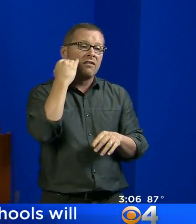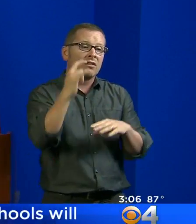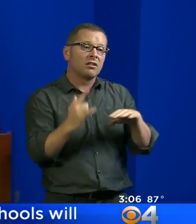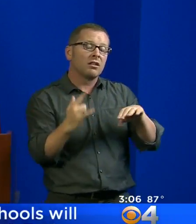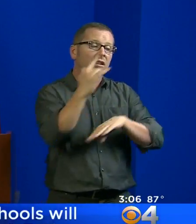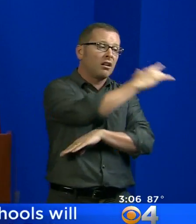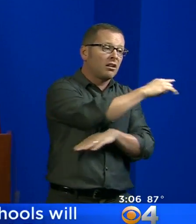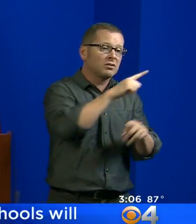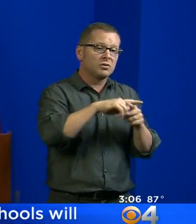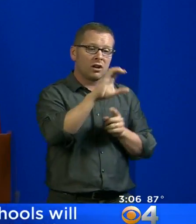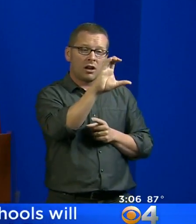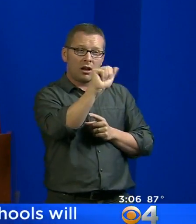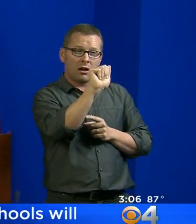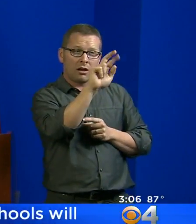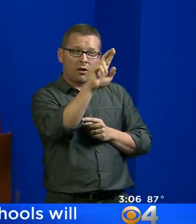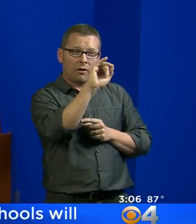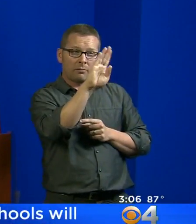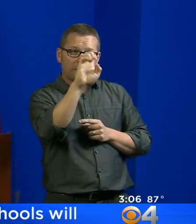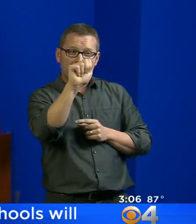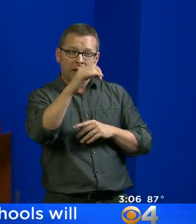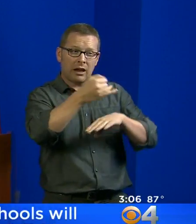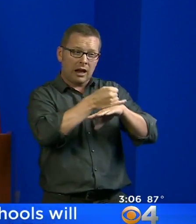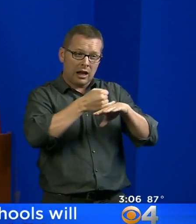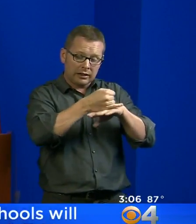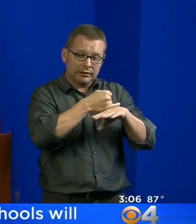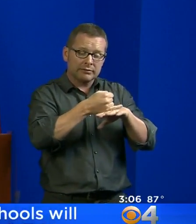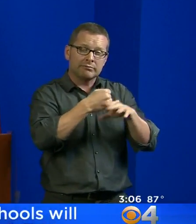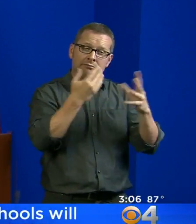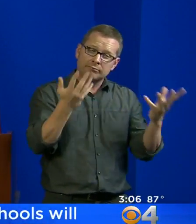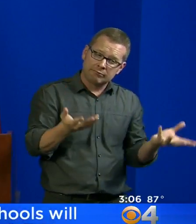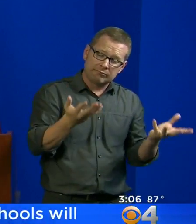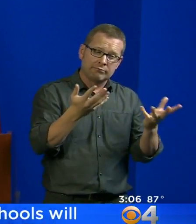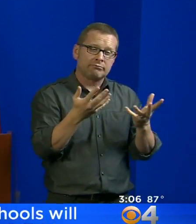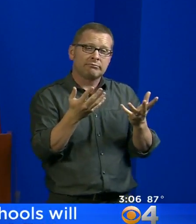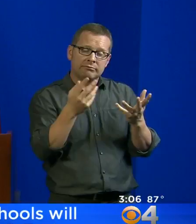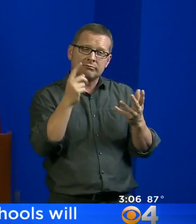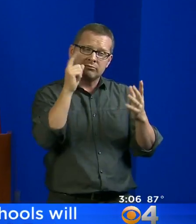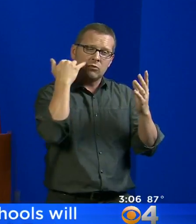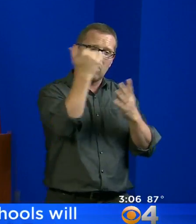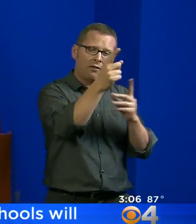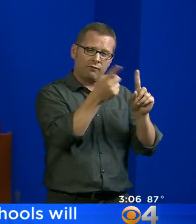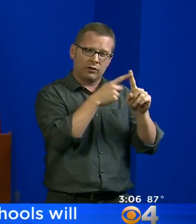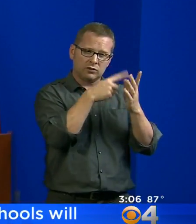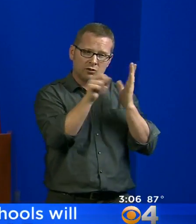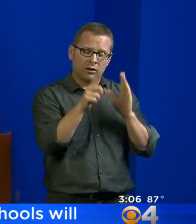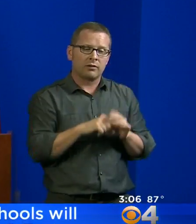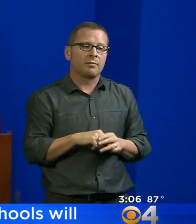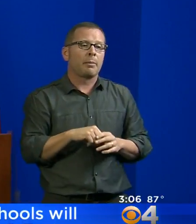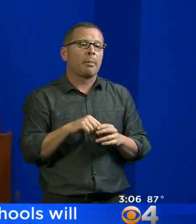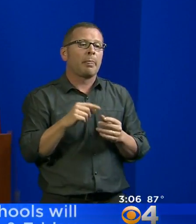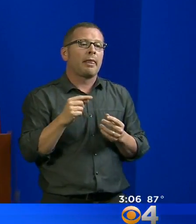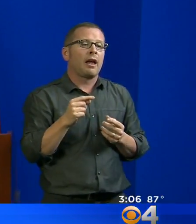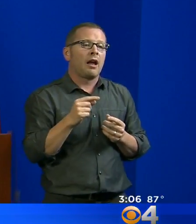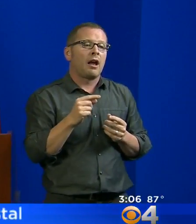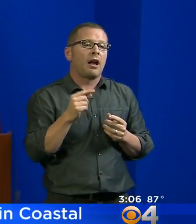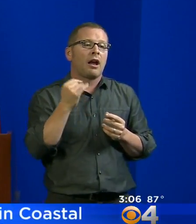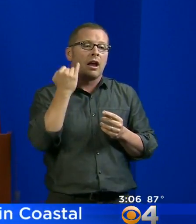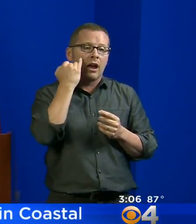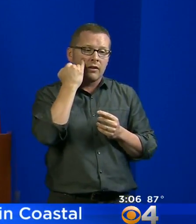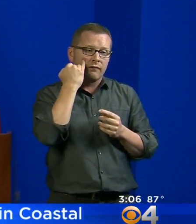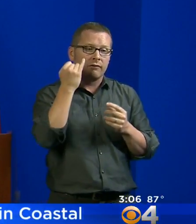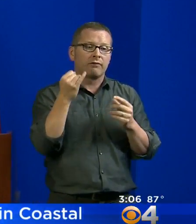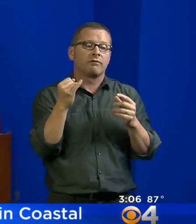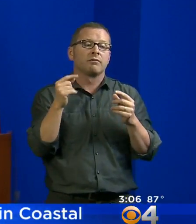to provide fuel deliveries to gas stations throughout South Florida until Broward County experiences